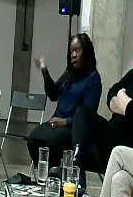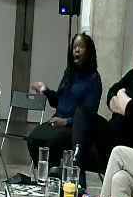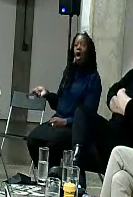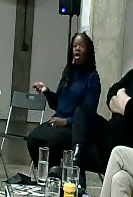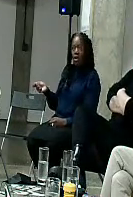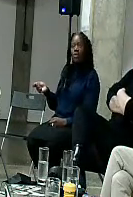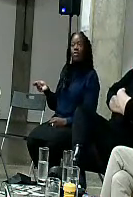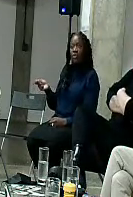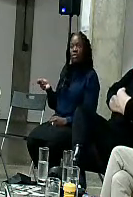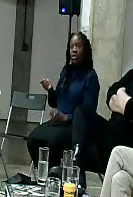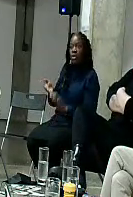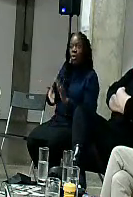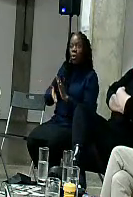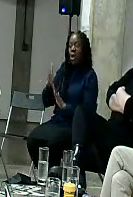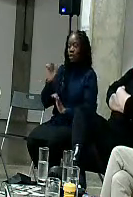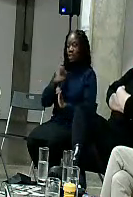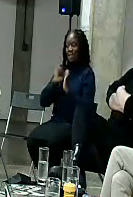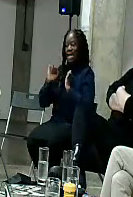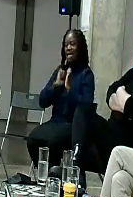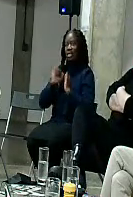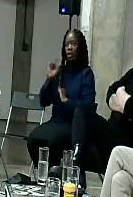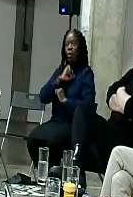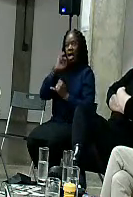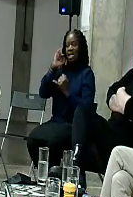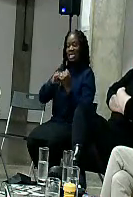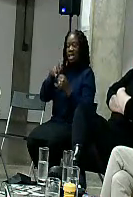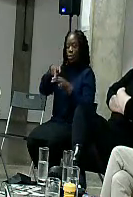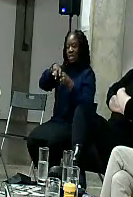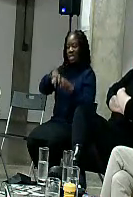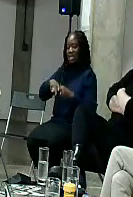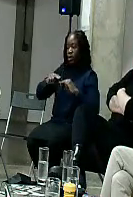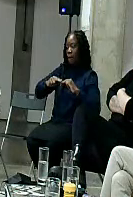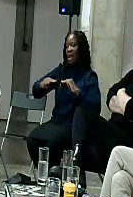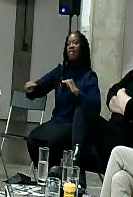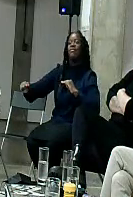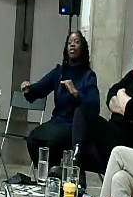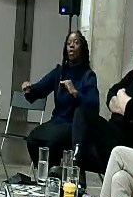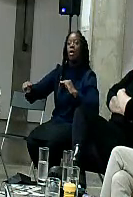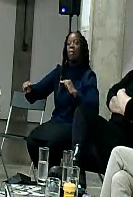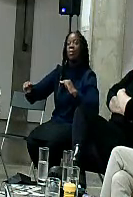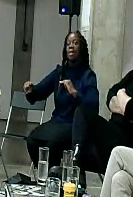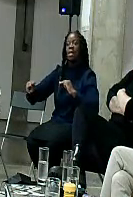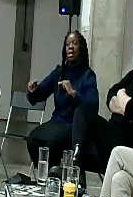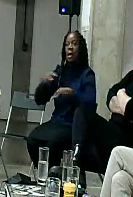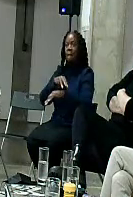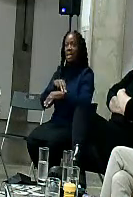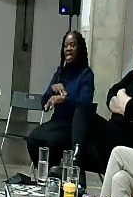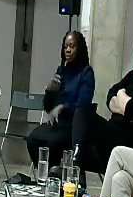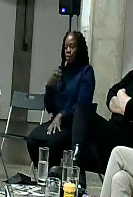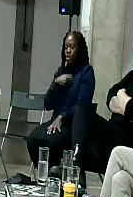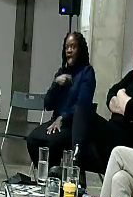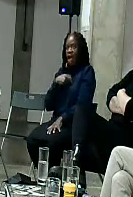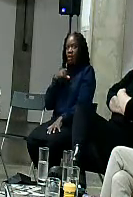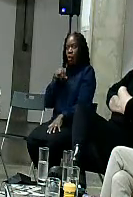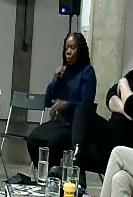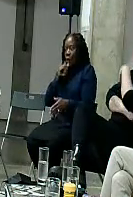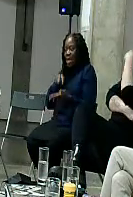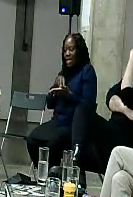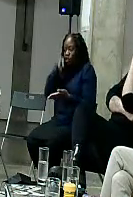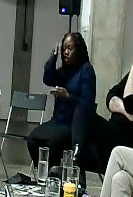went on the station, the platform. He was sitting on the platform, and they were worried he might jump, so they were saying, should we turn off